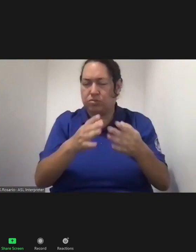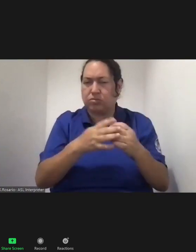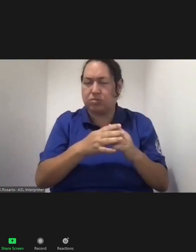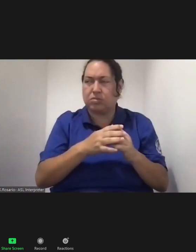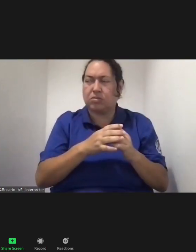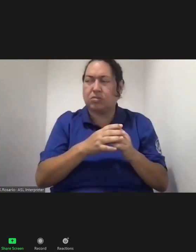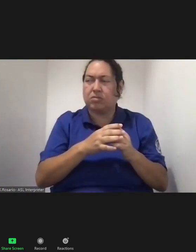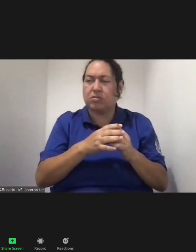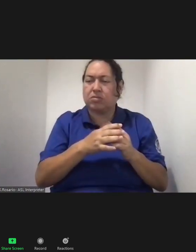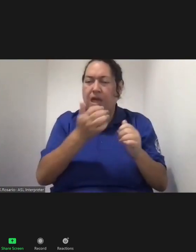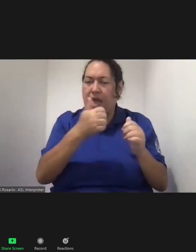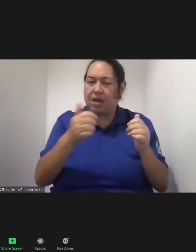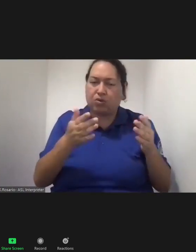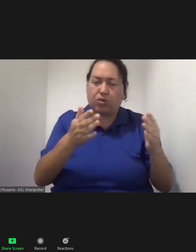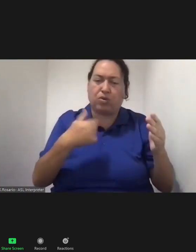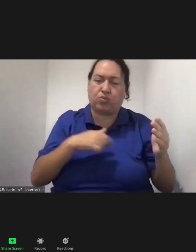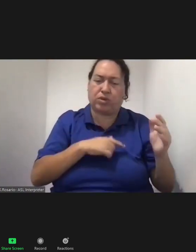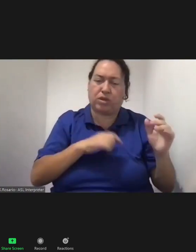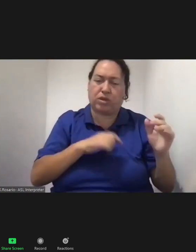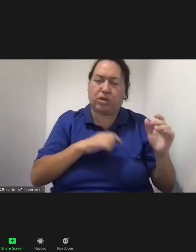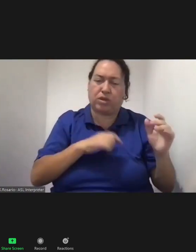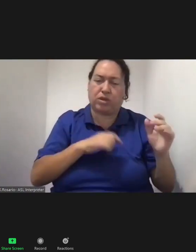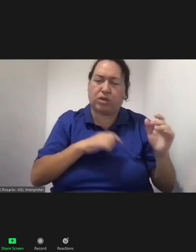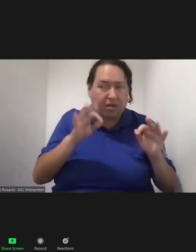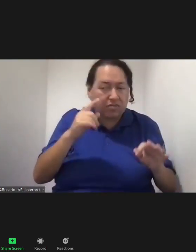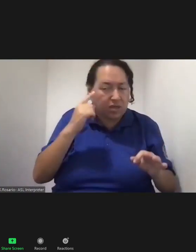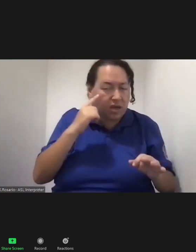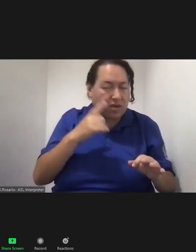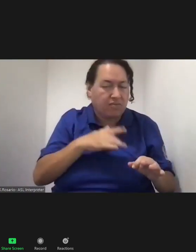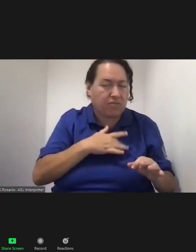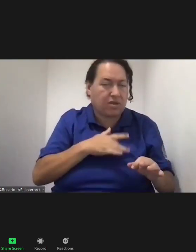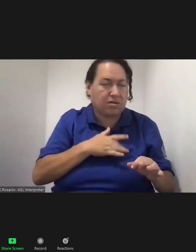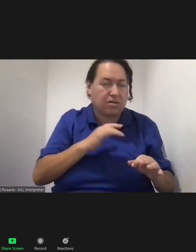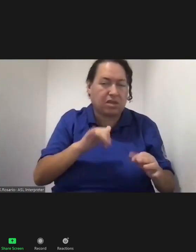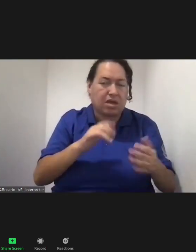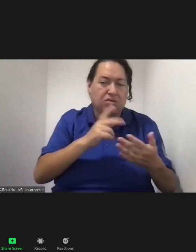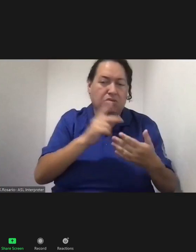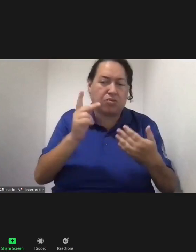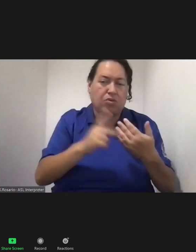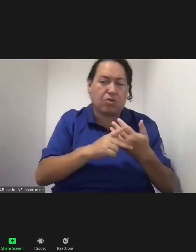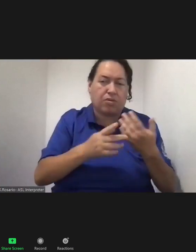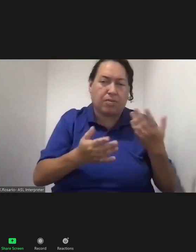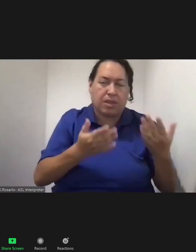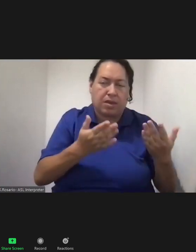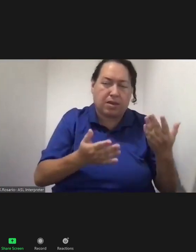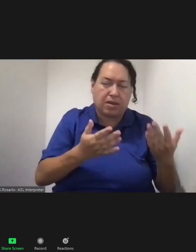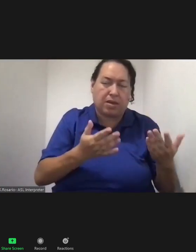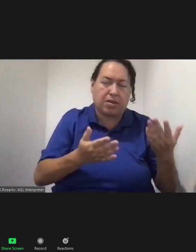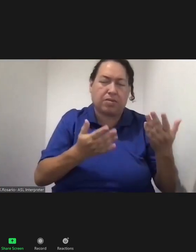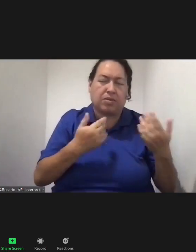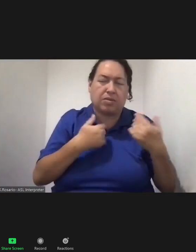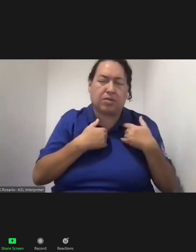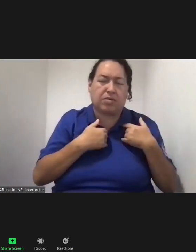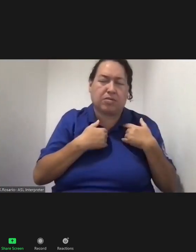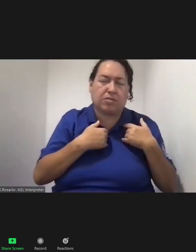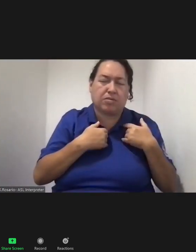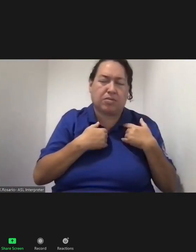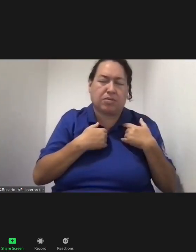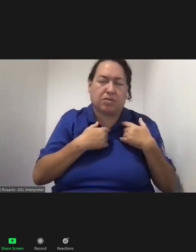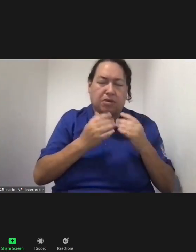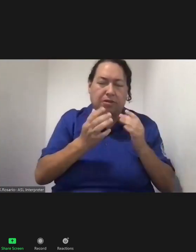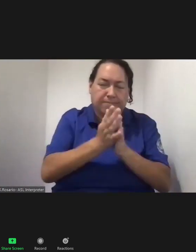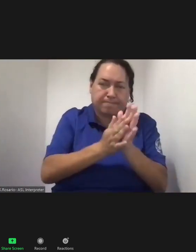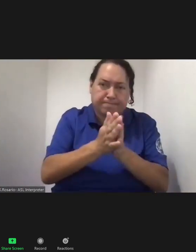If they feel that that's a program that may be viable in incentivizing